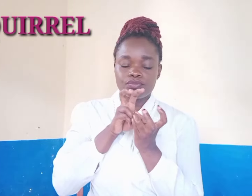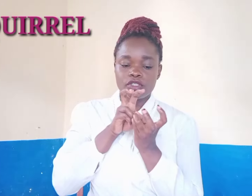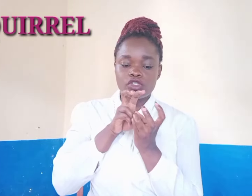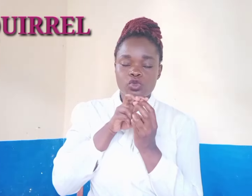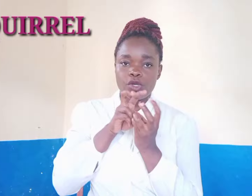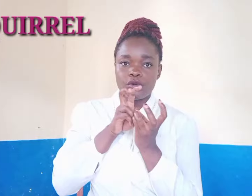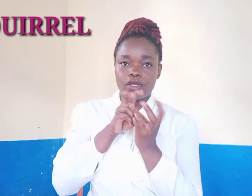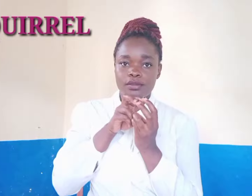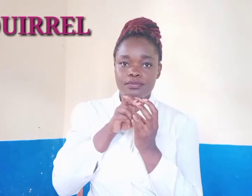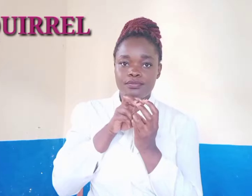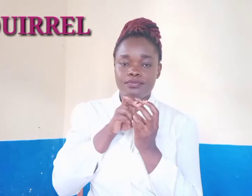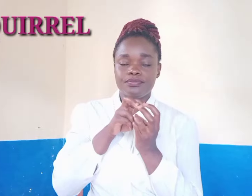Squirrel.